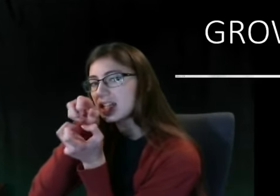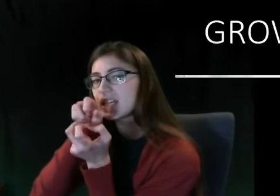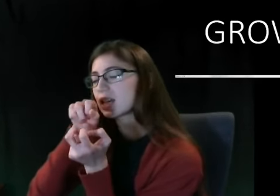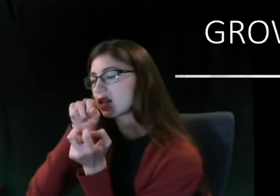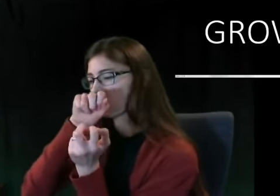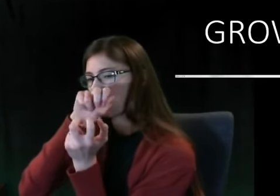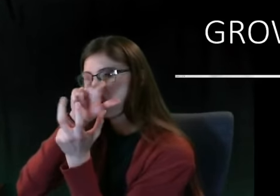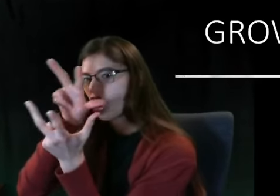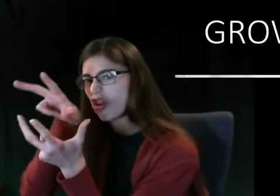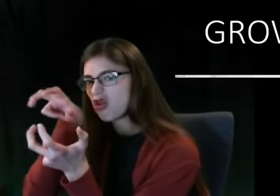again.